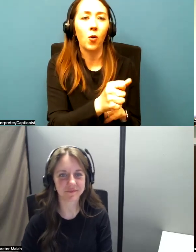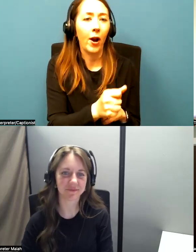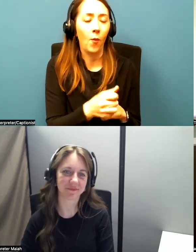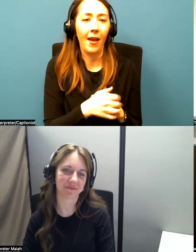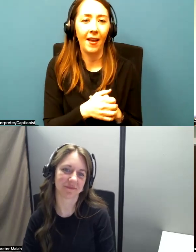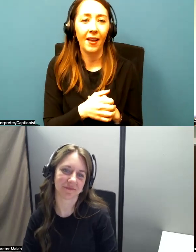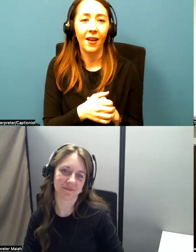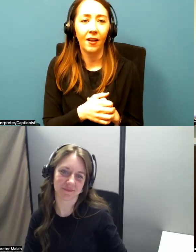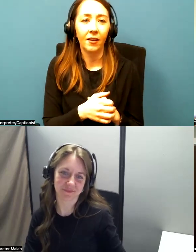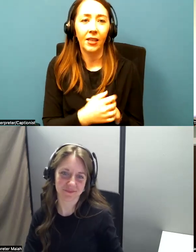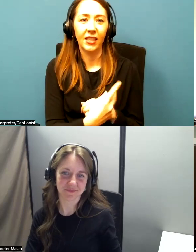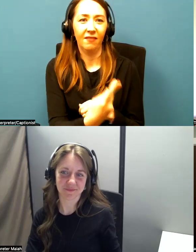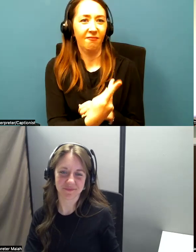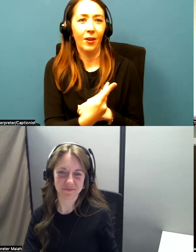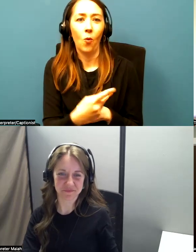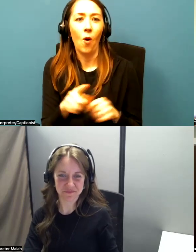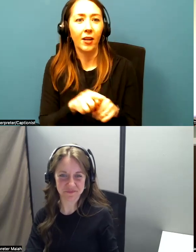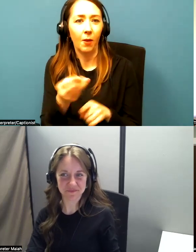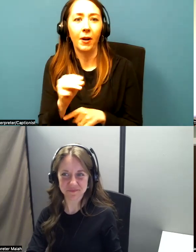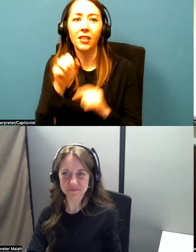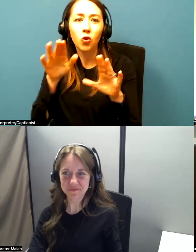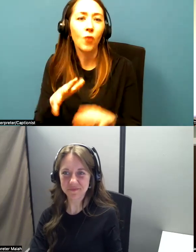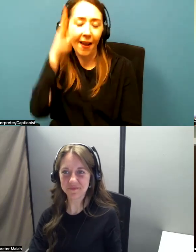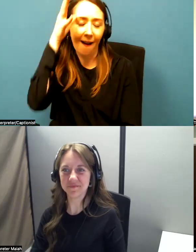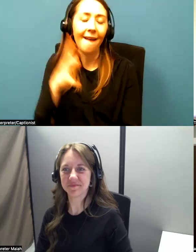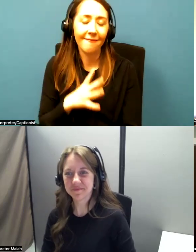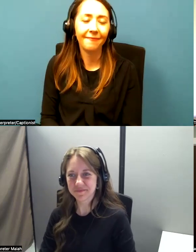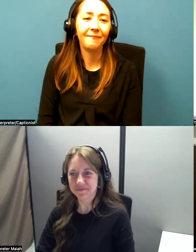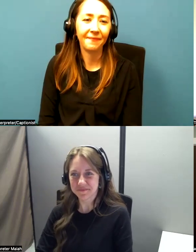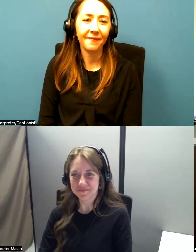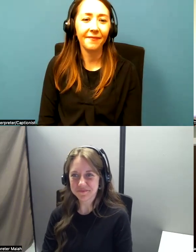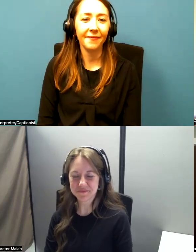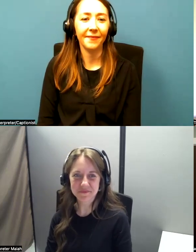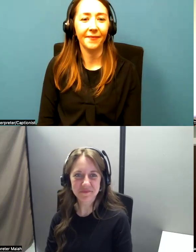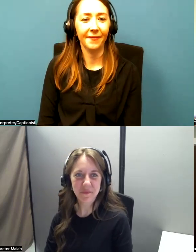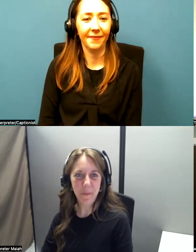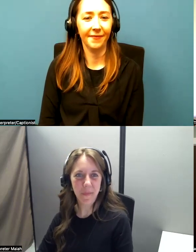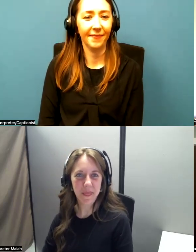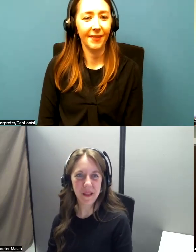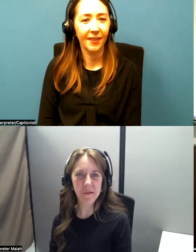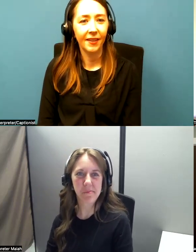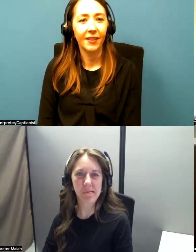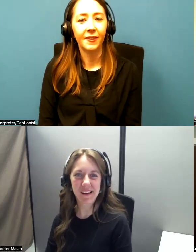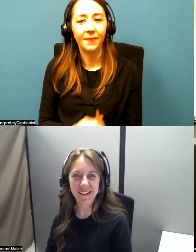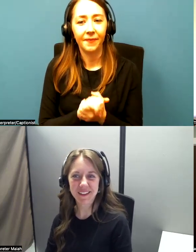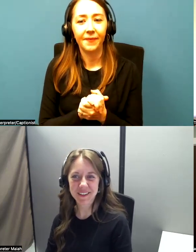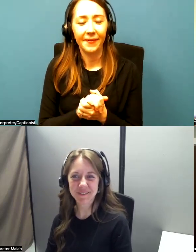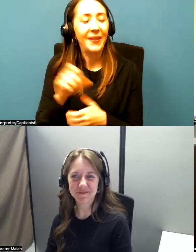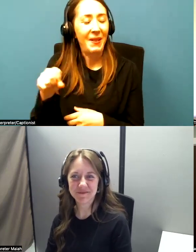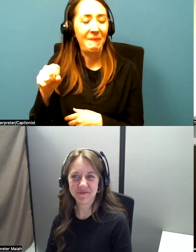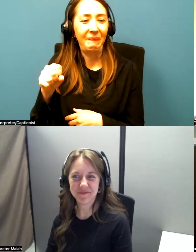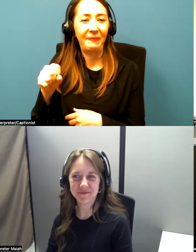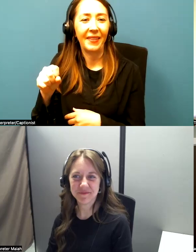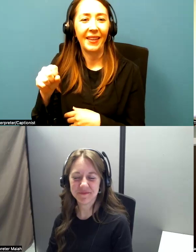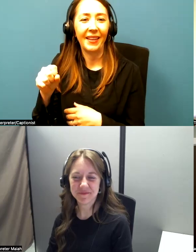Like he's like one of us, He's a great, great guy. Um, so Definitely. yeah,